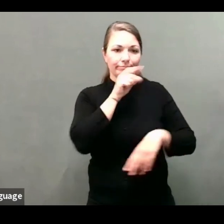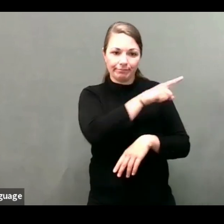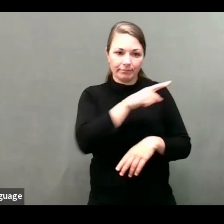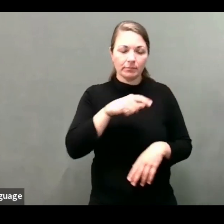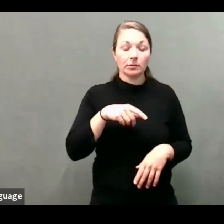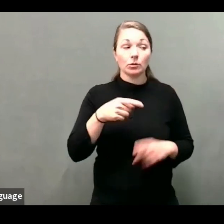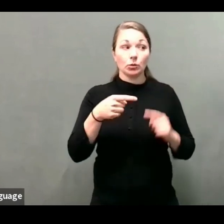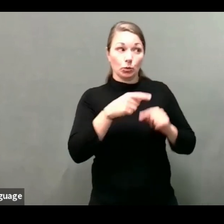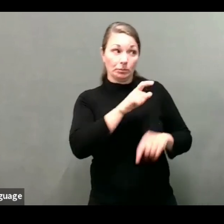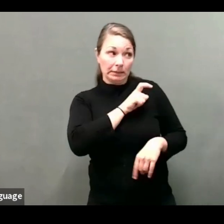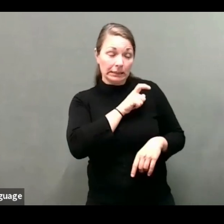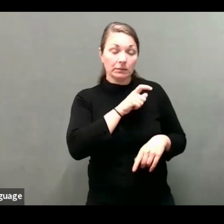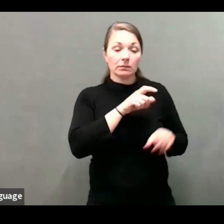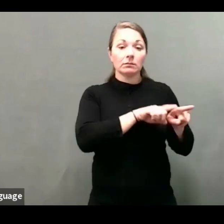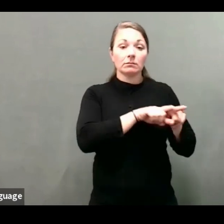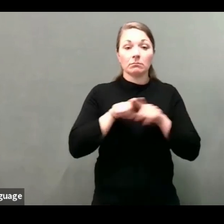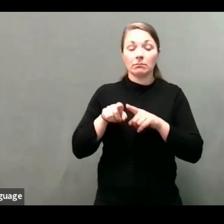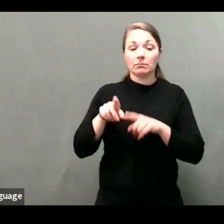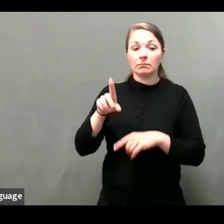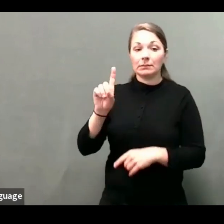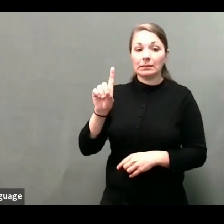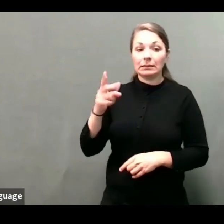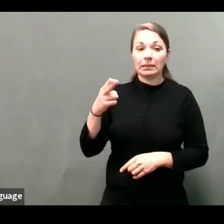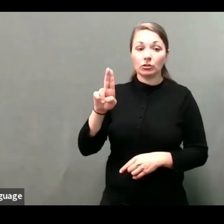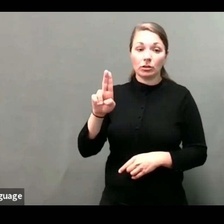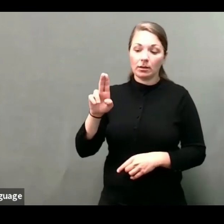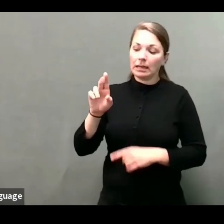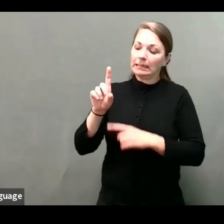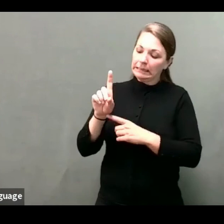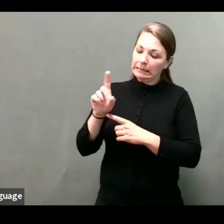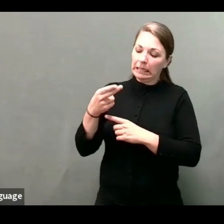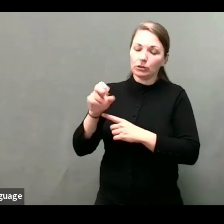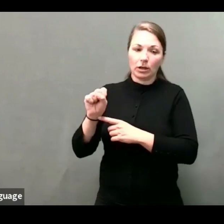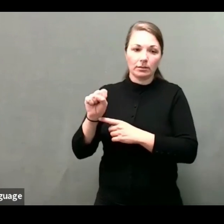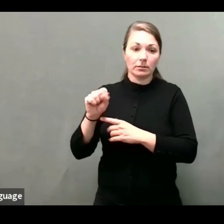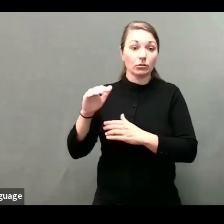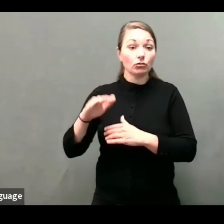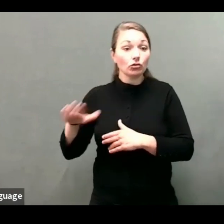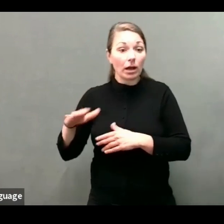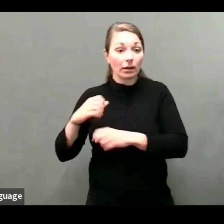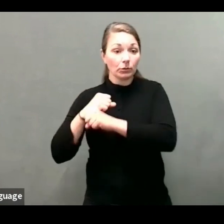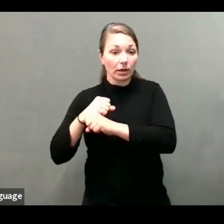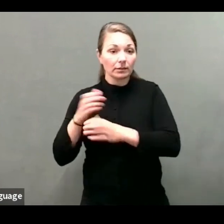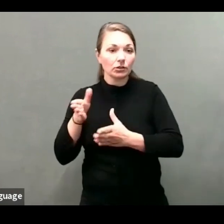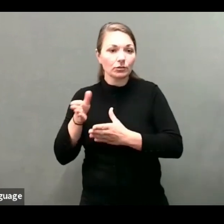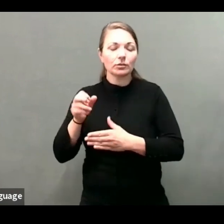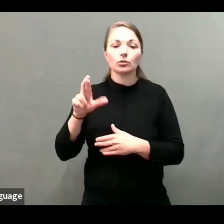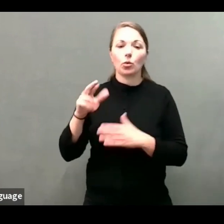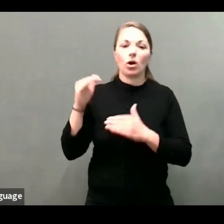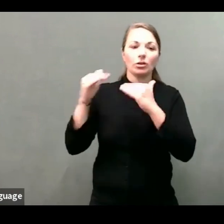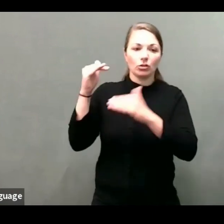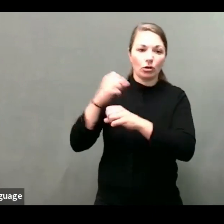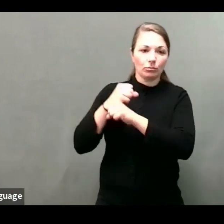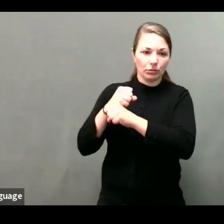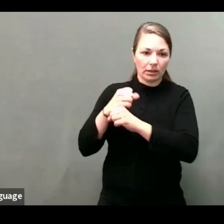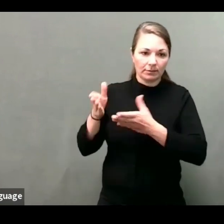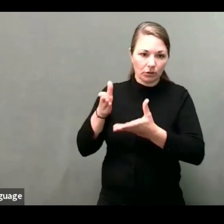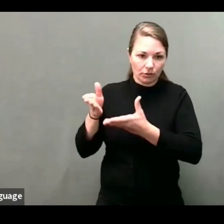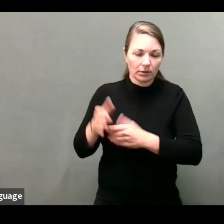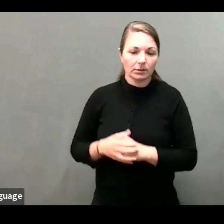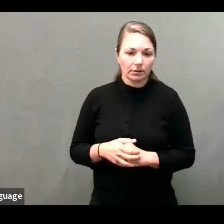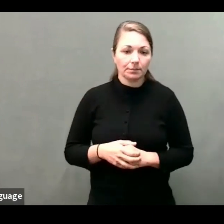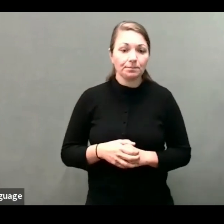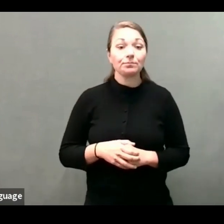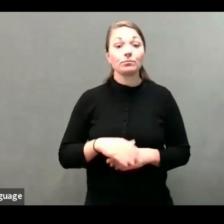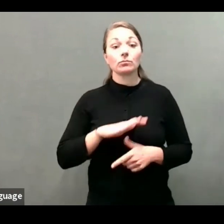as well. So either Child Protective Services or Adult Protective Services. There are also adults who are considered vulnerable due